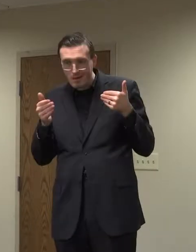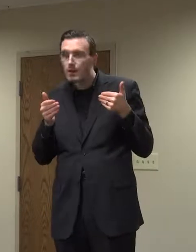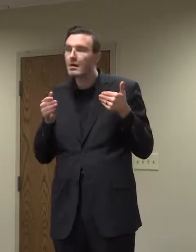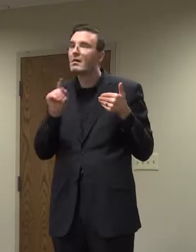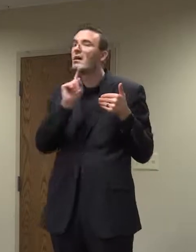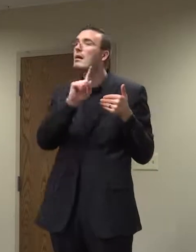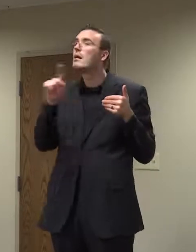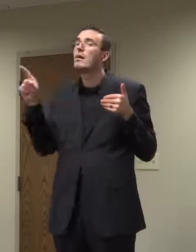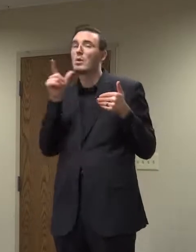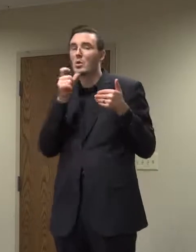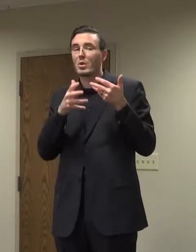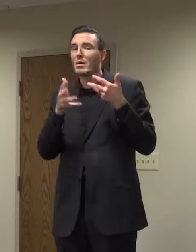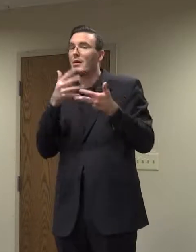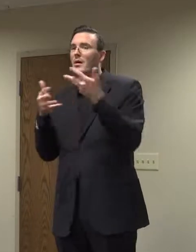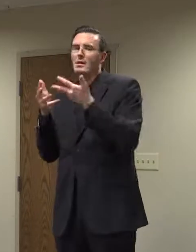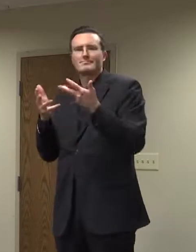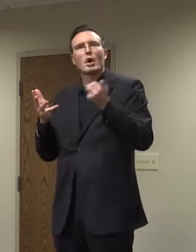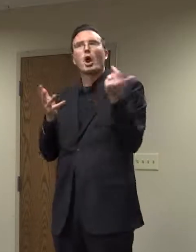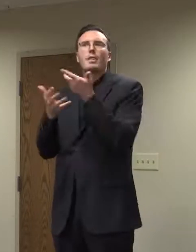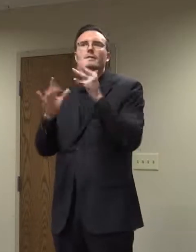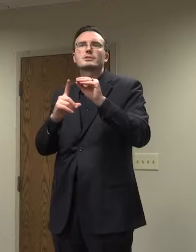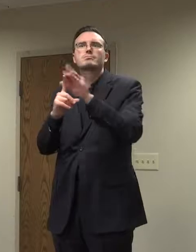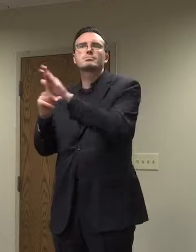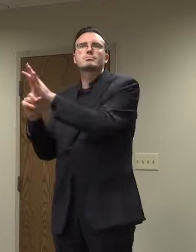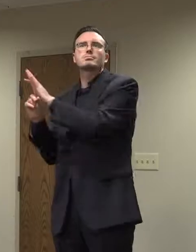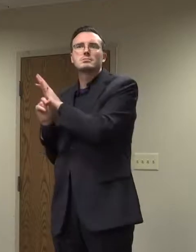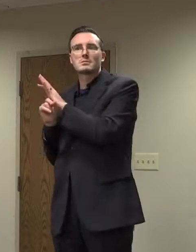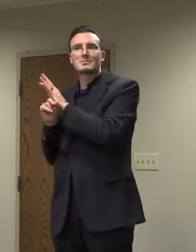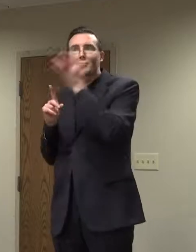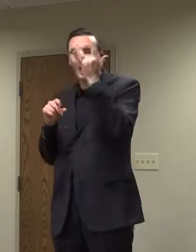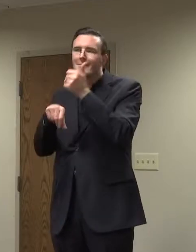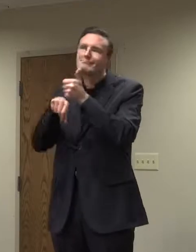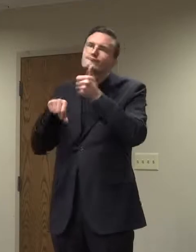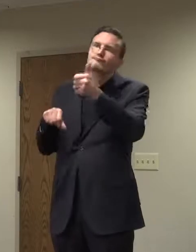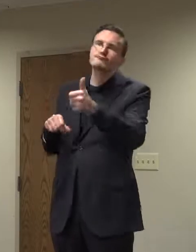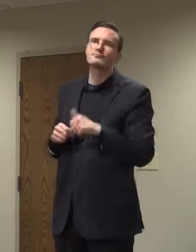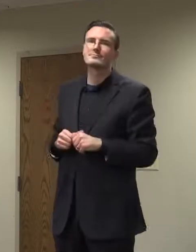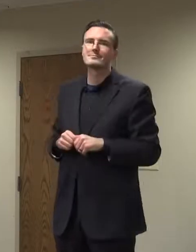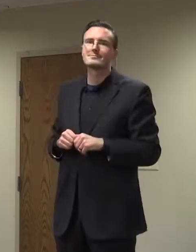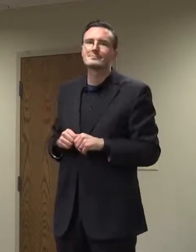please stay home if you test until you receive your test results.